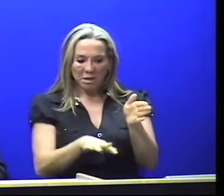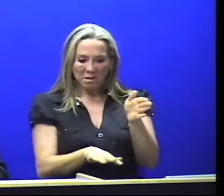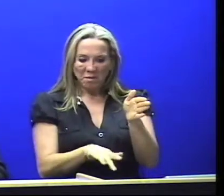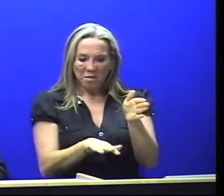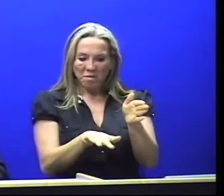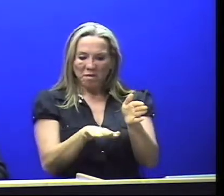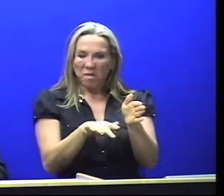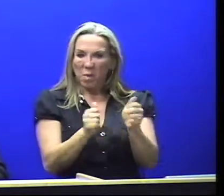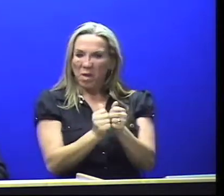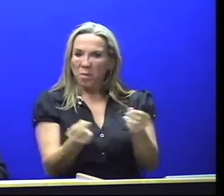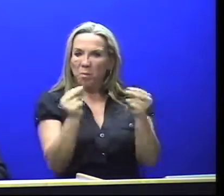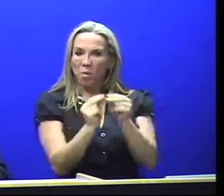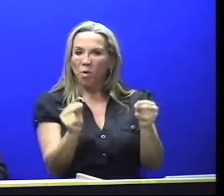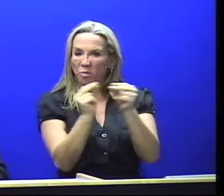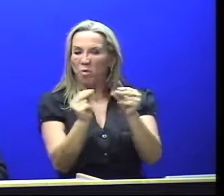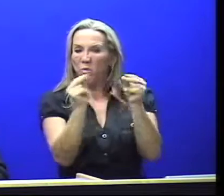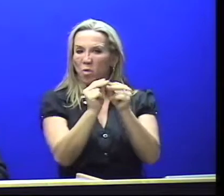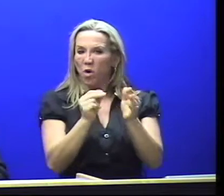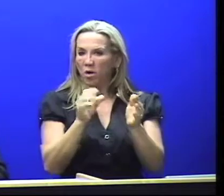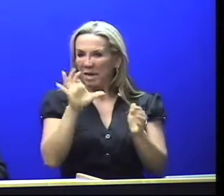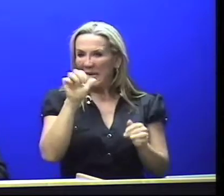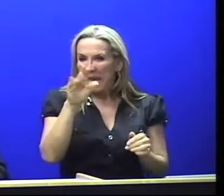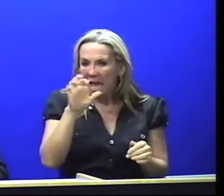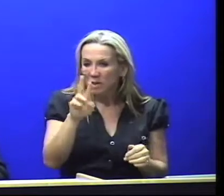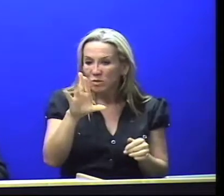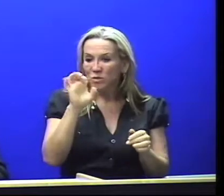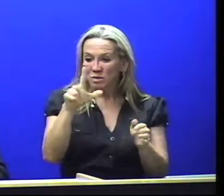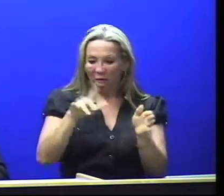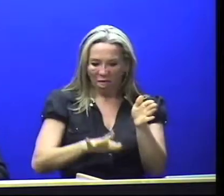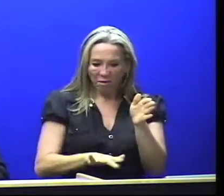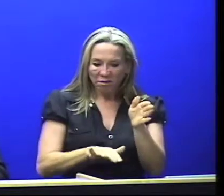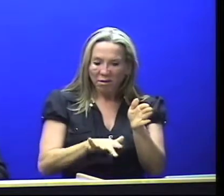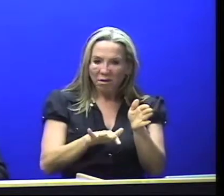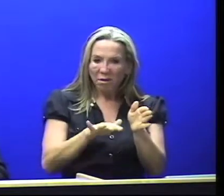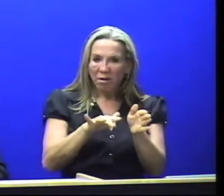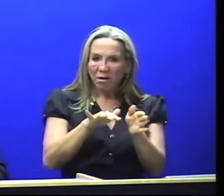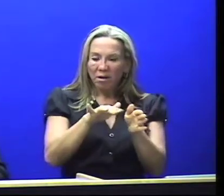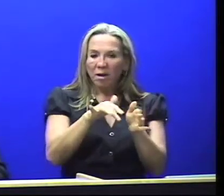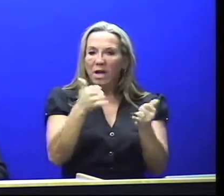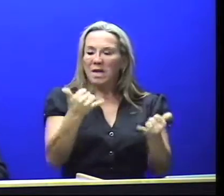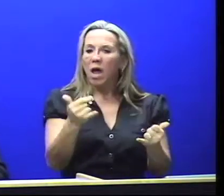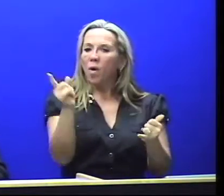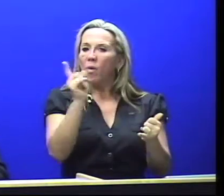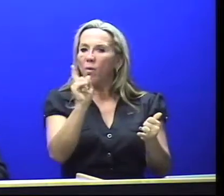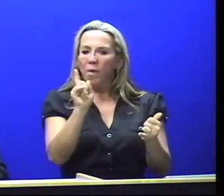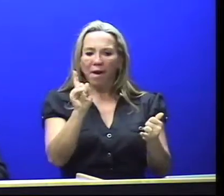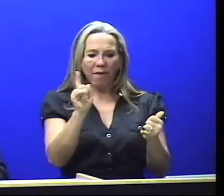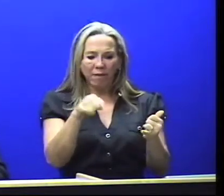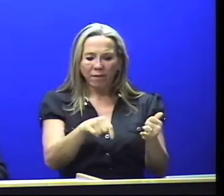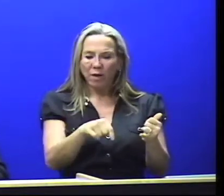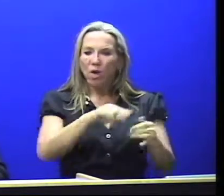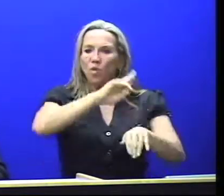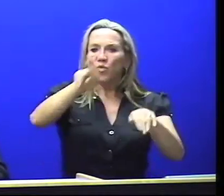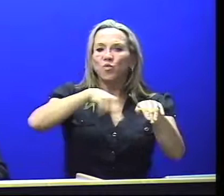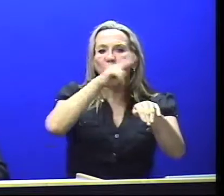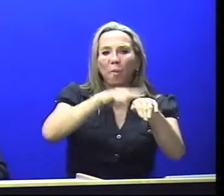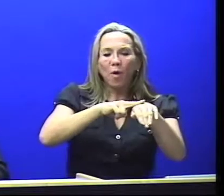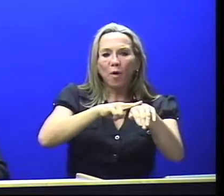more filled with the cancer cells, there's less space for your own